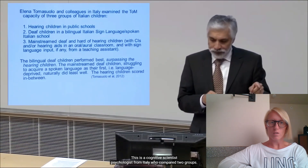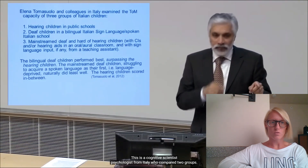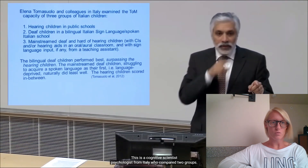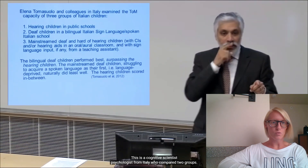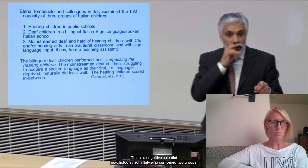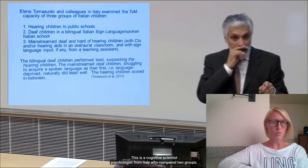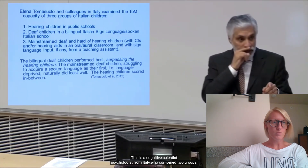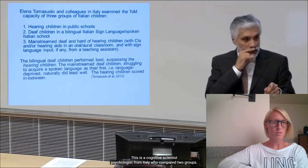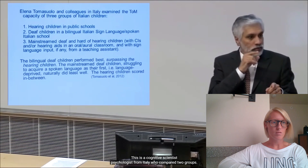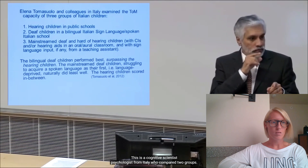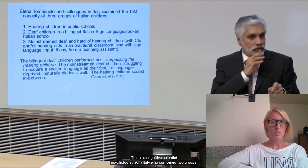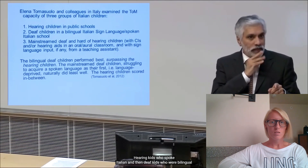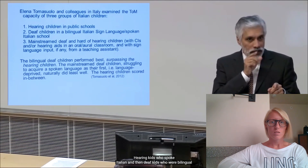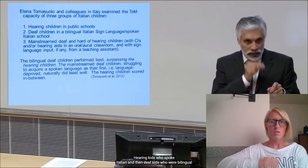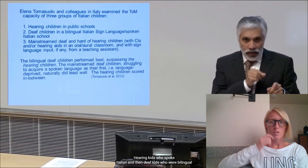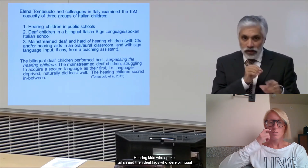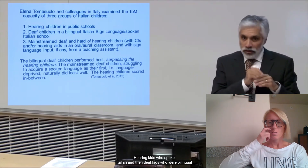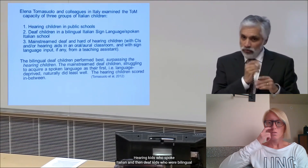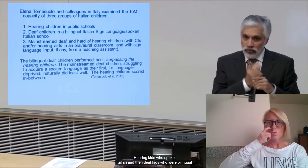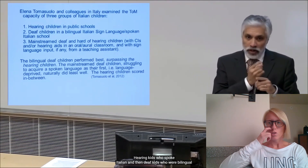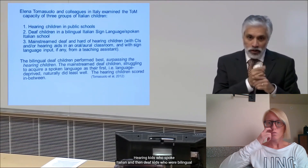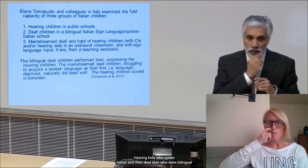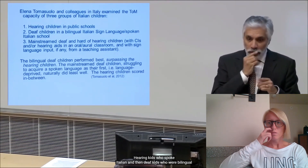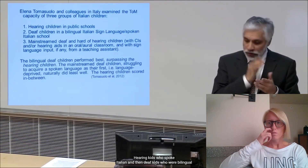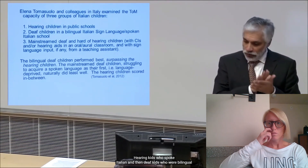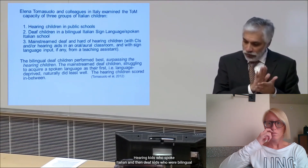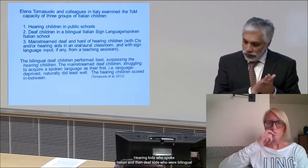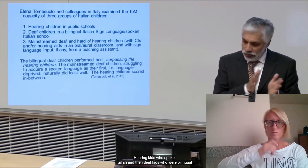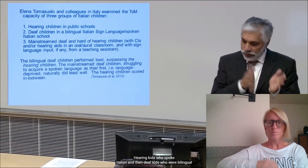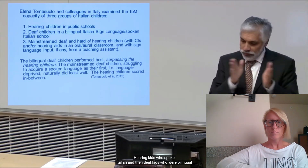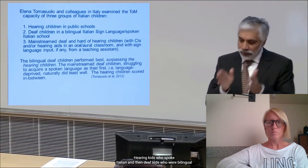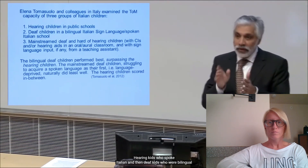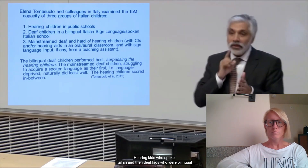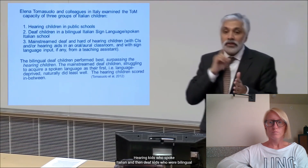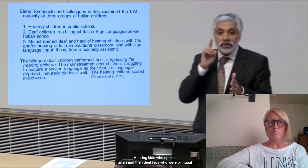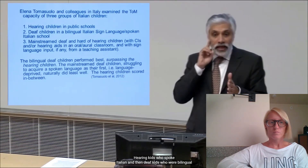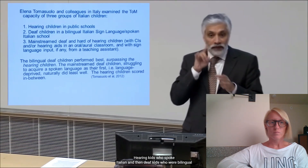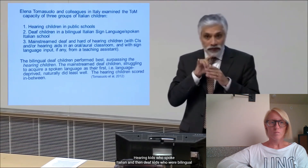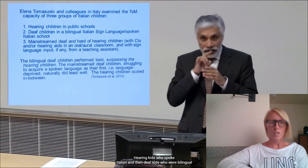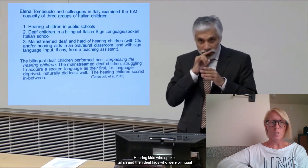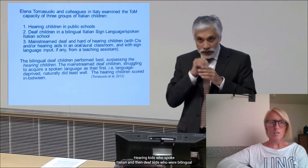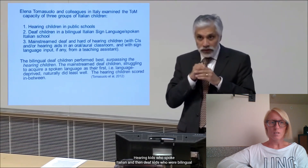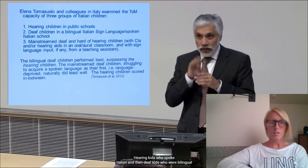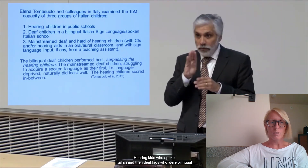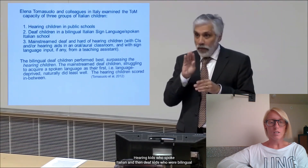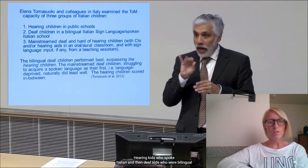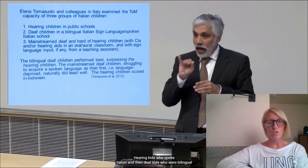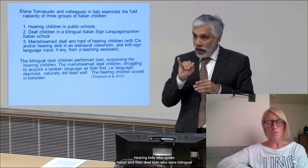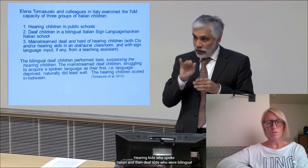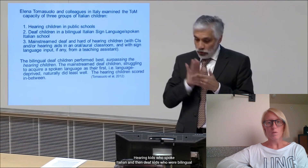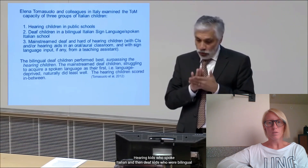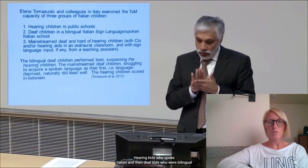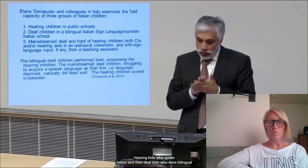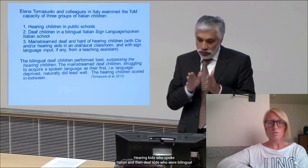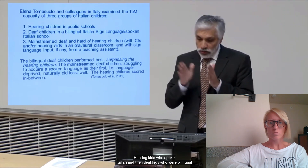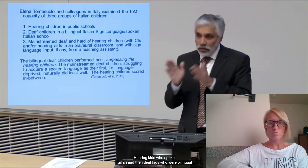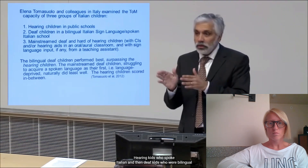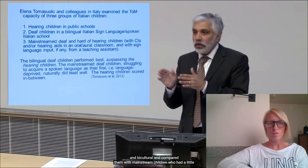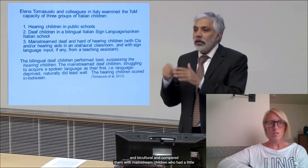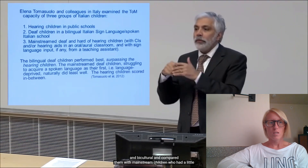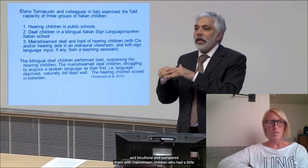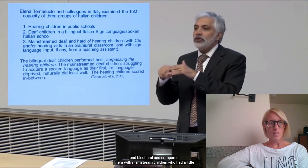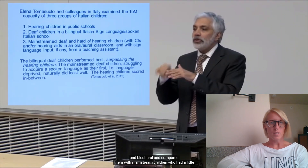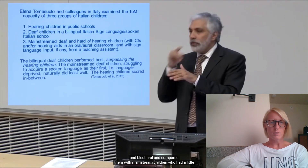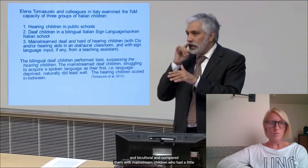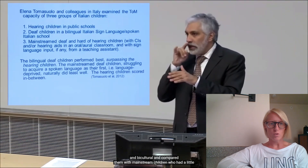two groups, hearing kids who spoke Italian, and then deaf kids who were